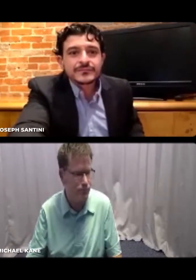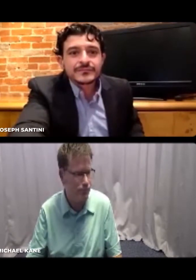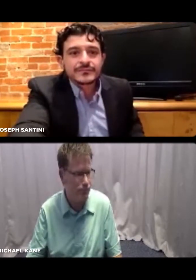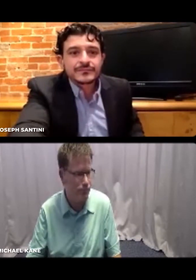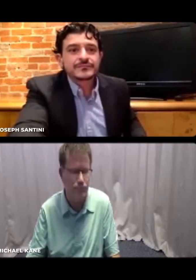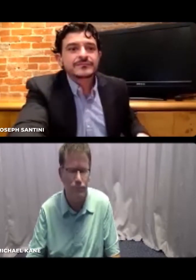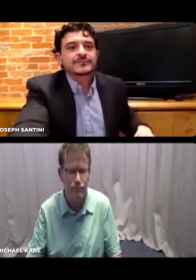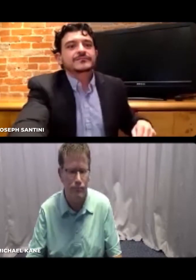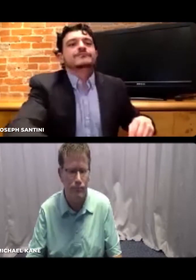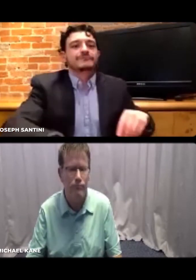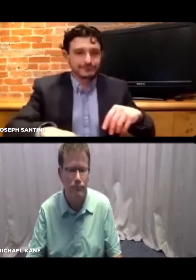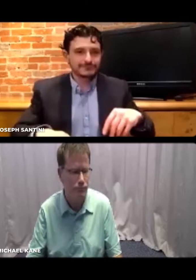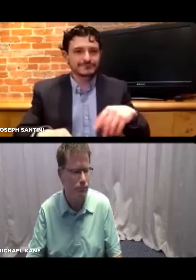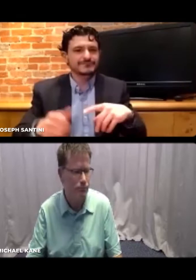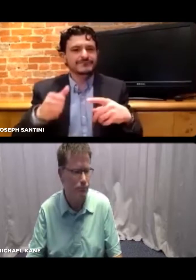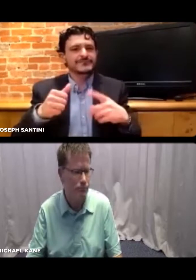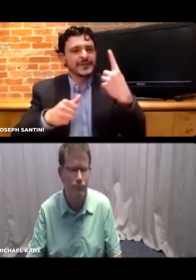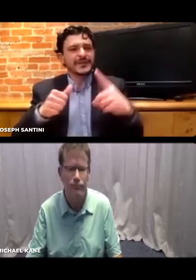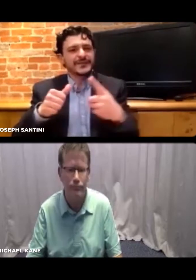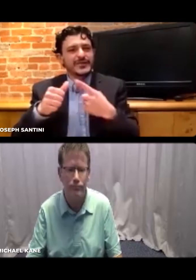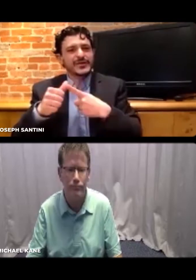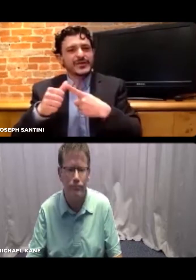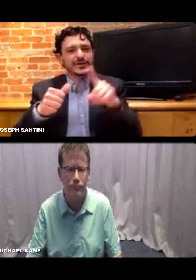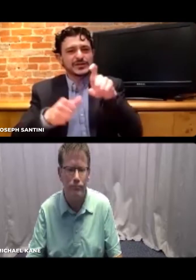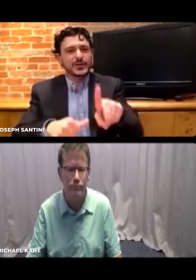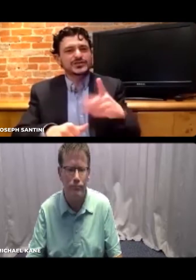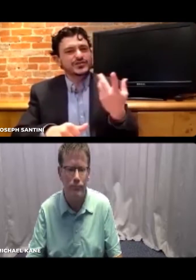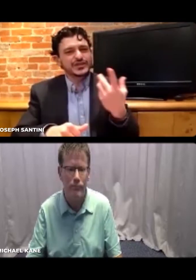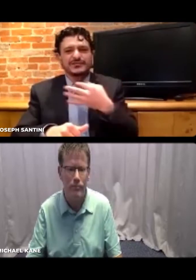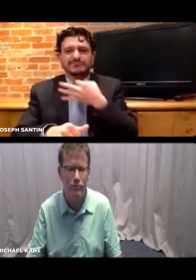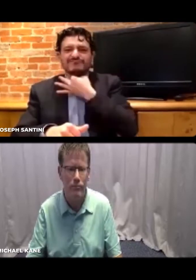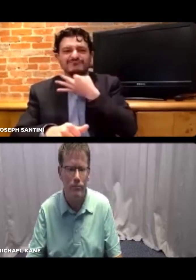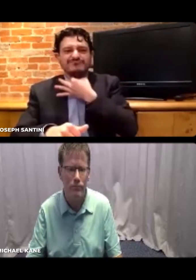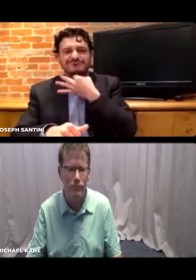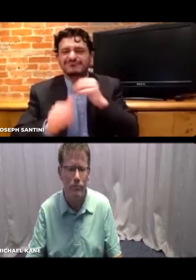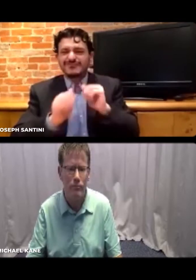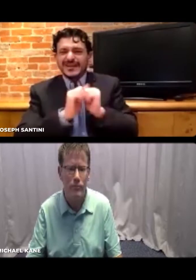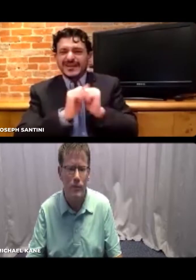the chatter is coming out of that. Oh, there is a question